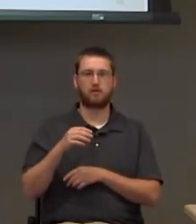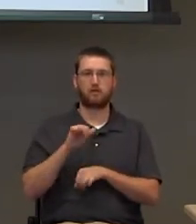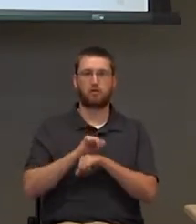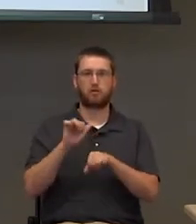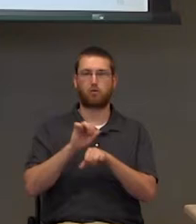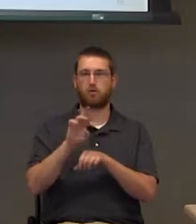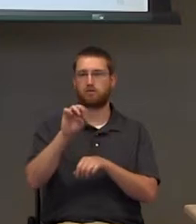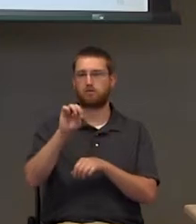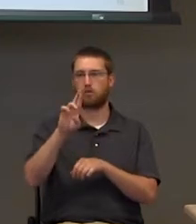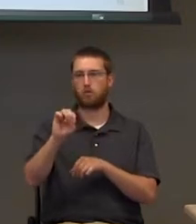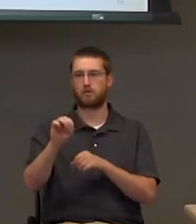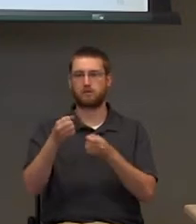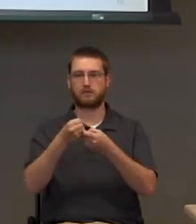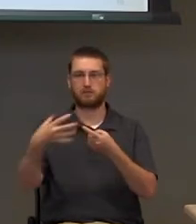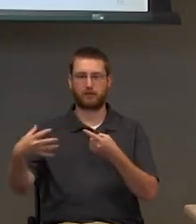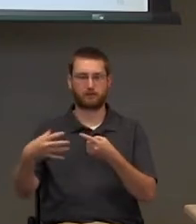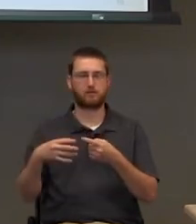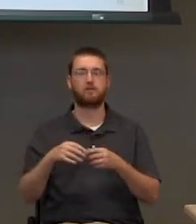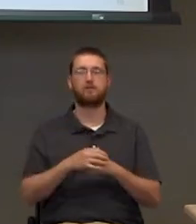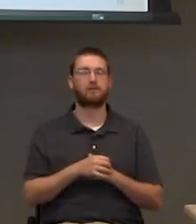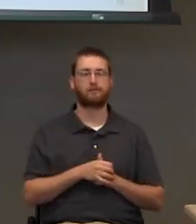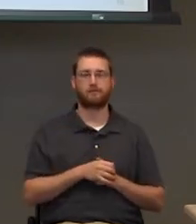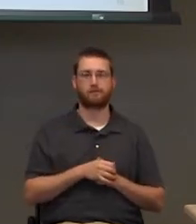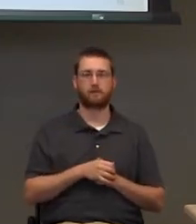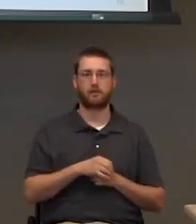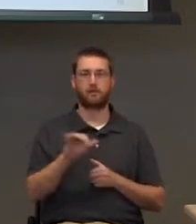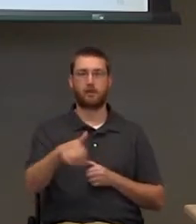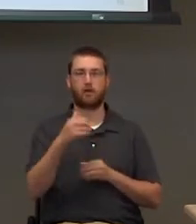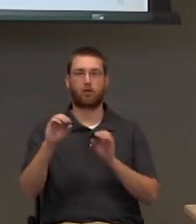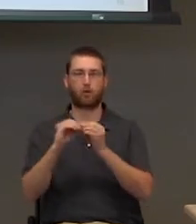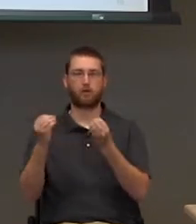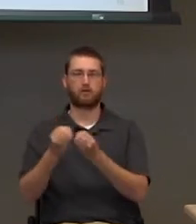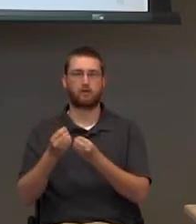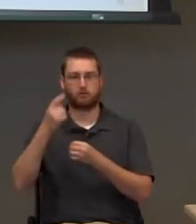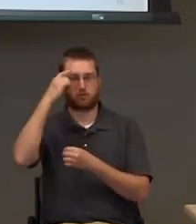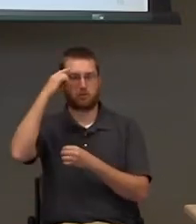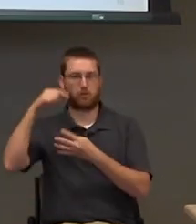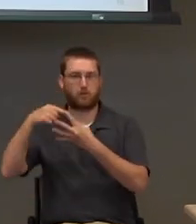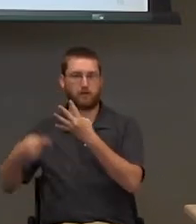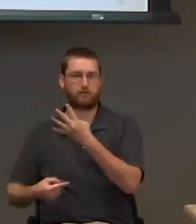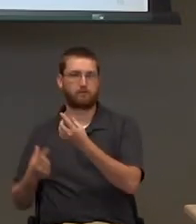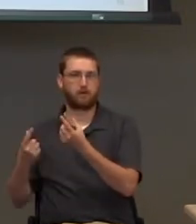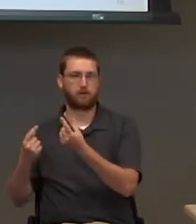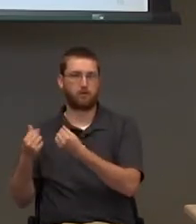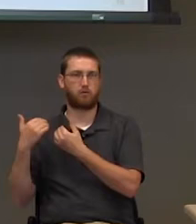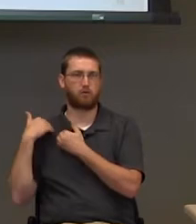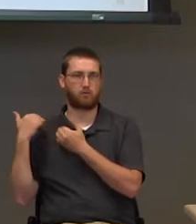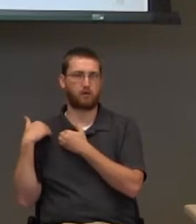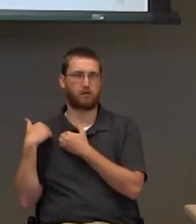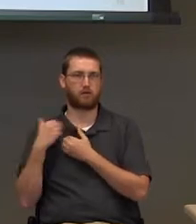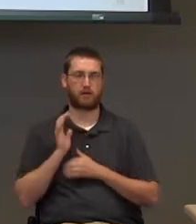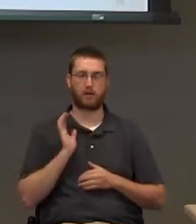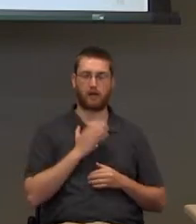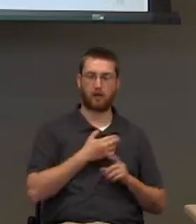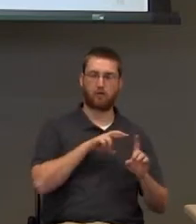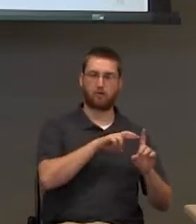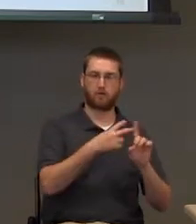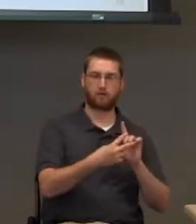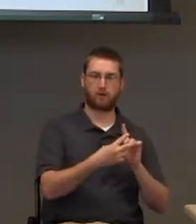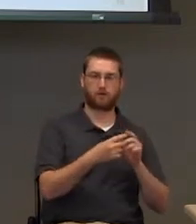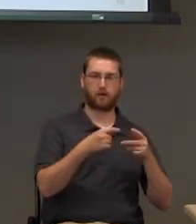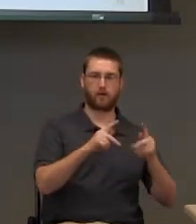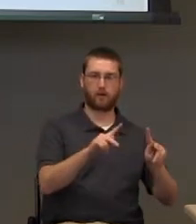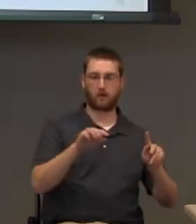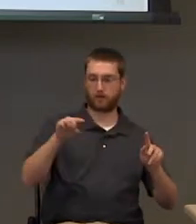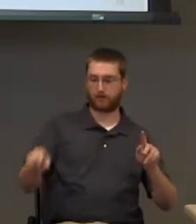that is their focus and bailiwick. I'm not going to belabor the other organizations. You all know what they do and what they're supposed to be doing. But from our perspective, allowing